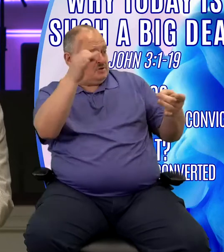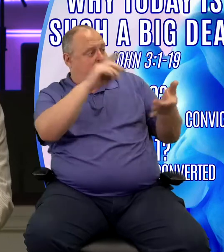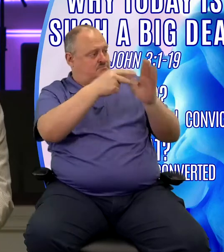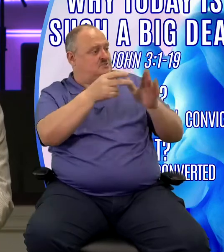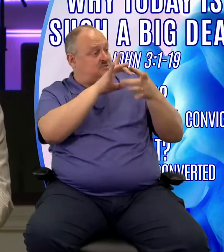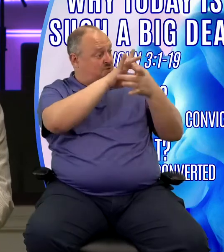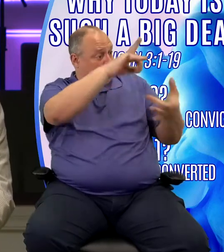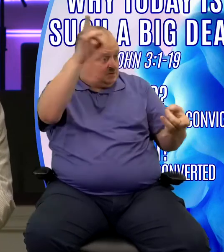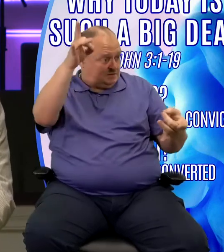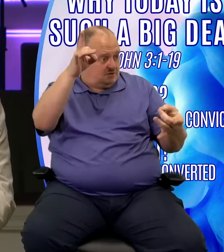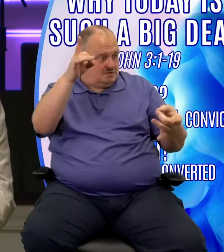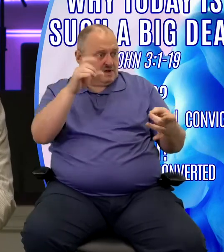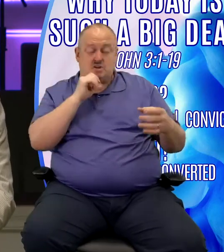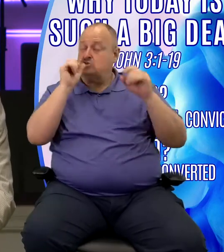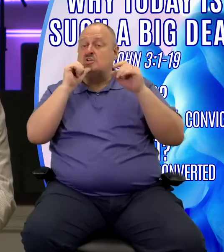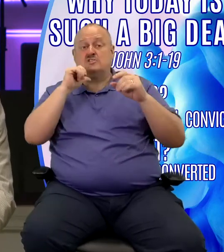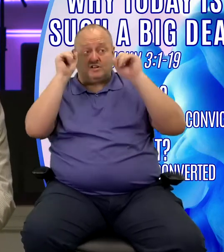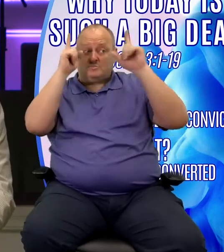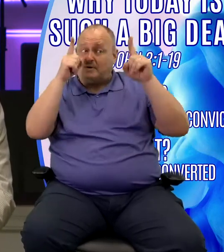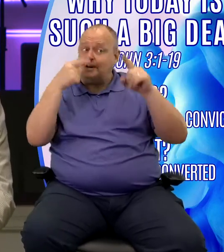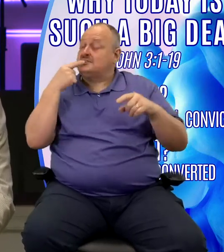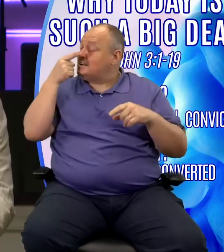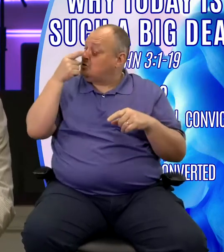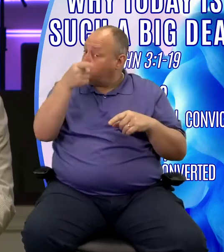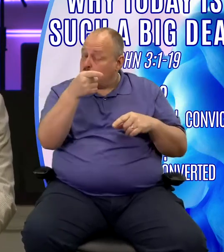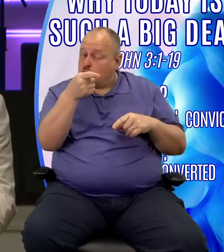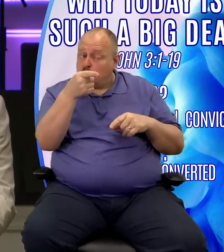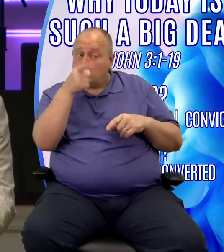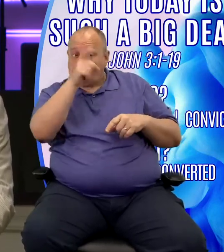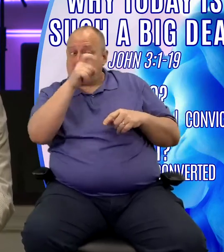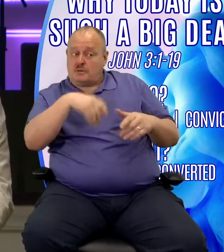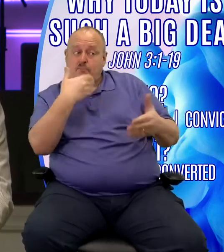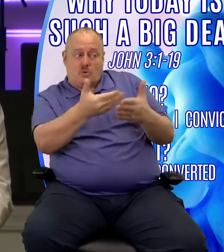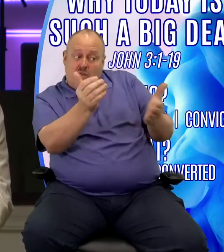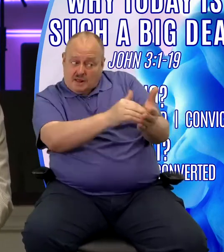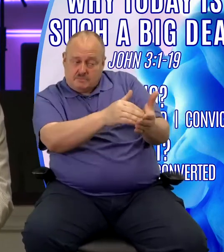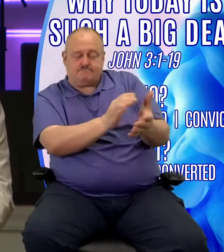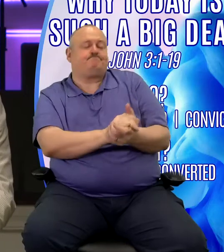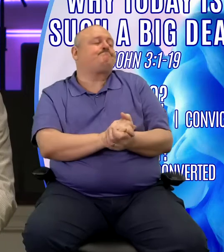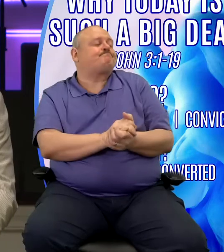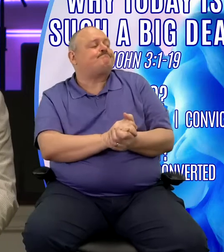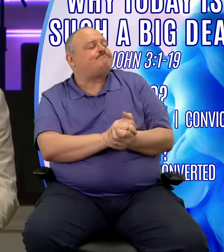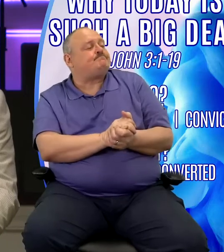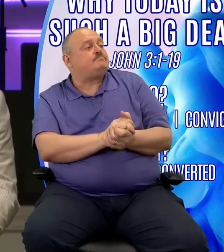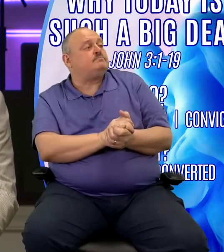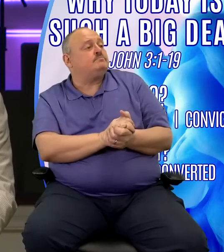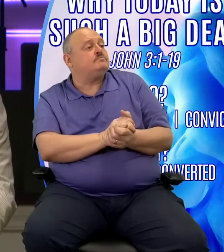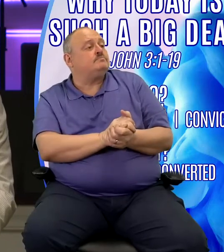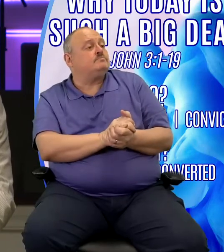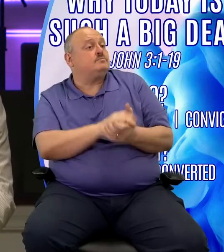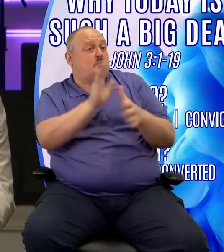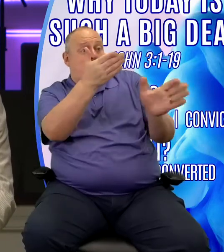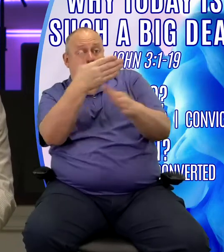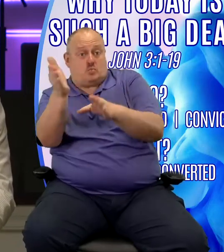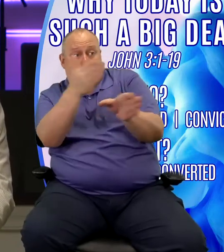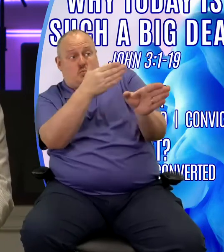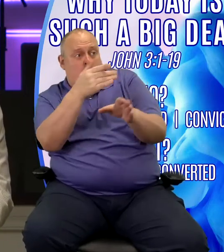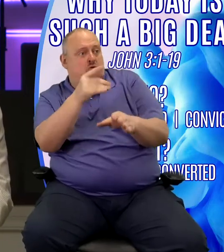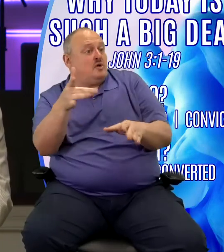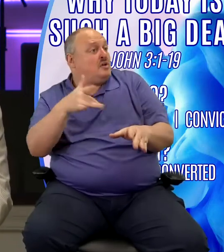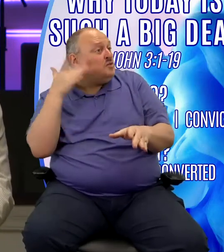Marvel not that I said unto thee, You must be born again. The wind bloweth where it listeth, and you hear the